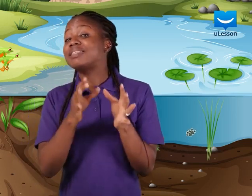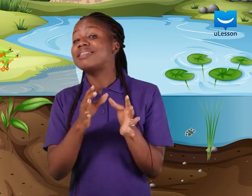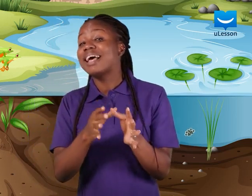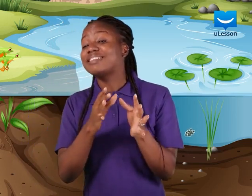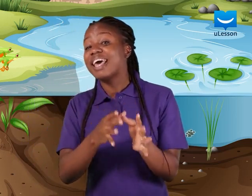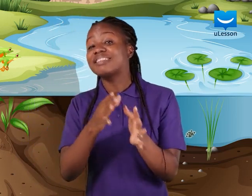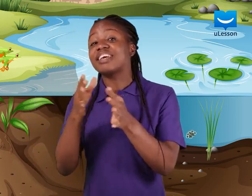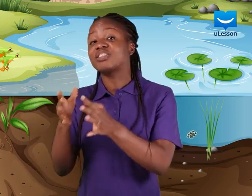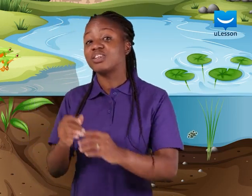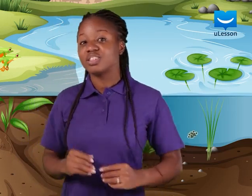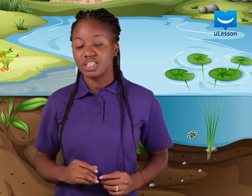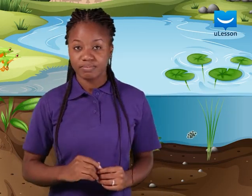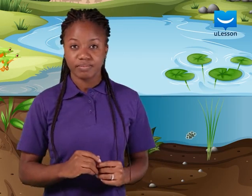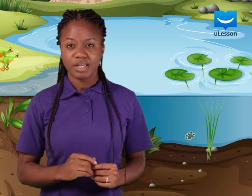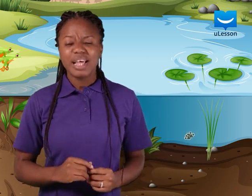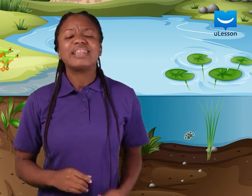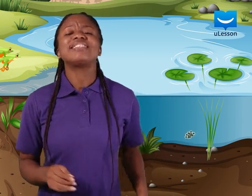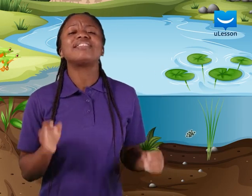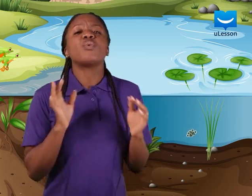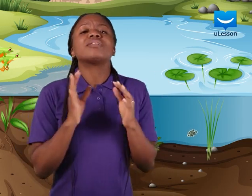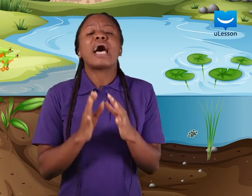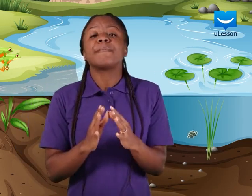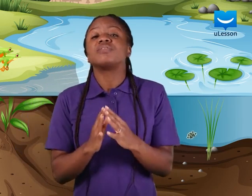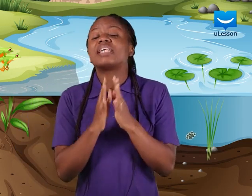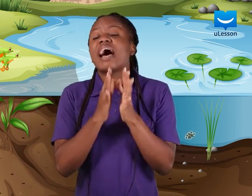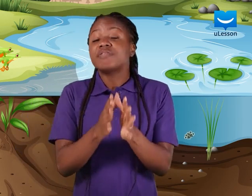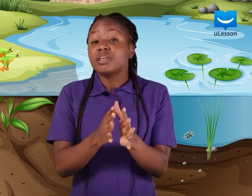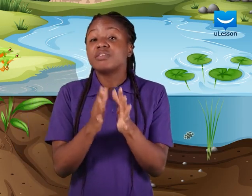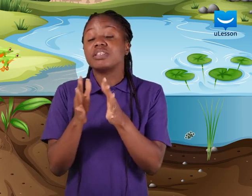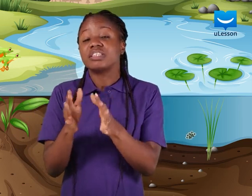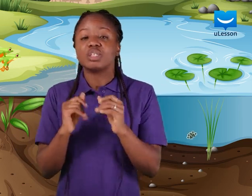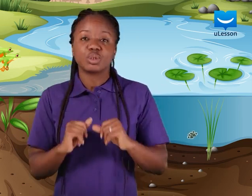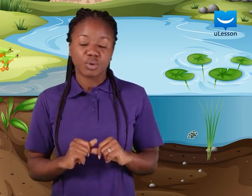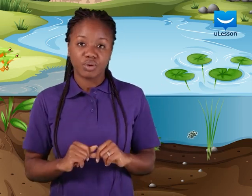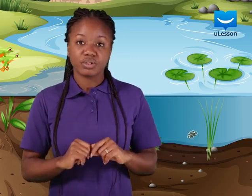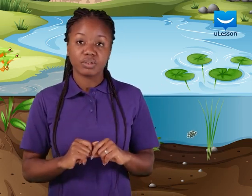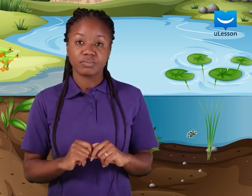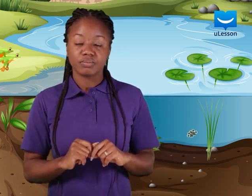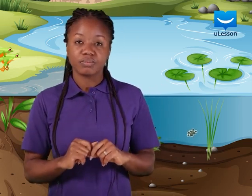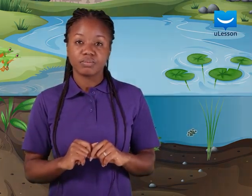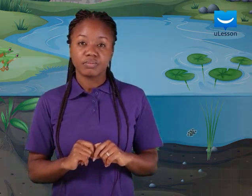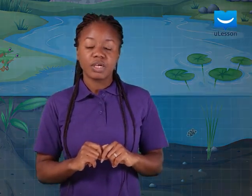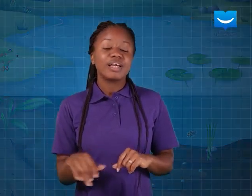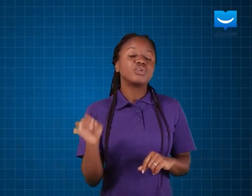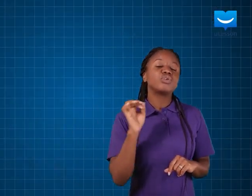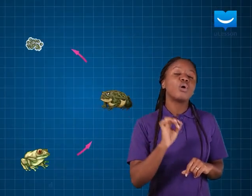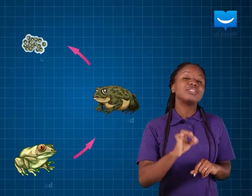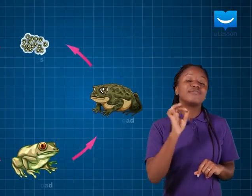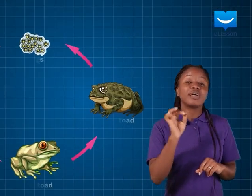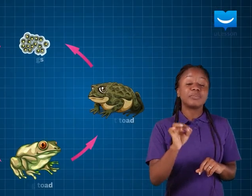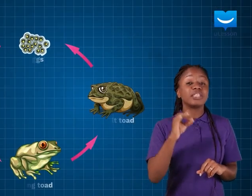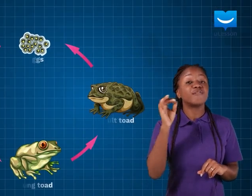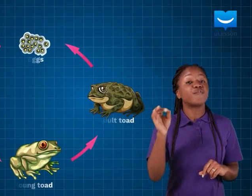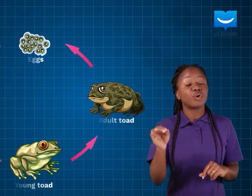and fertilize eggs externally. Let's see what happens after fertilization occurs. The